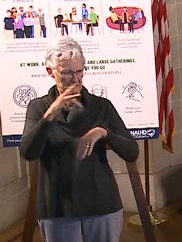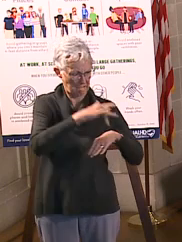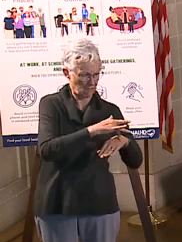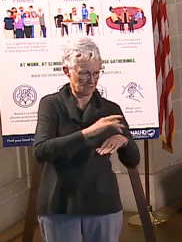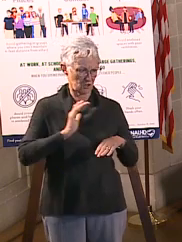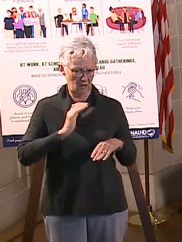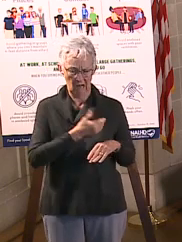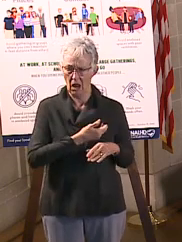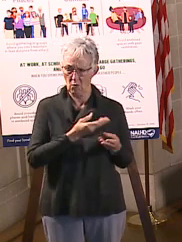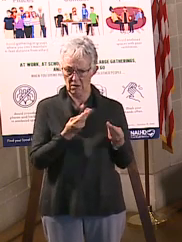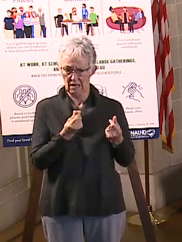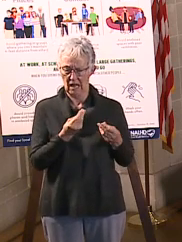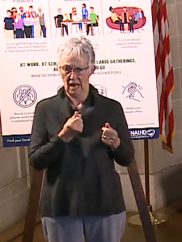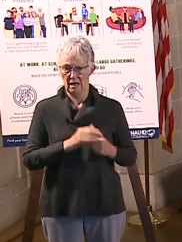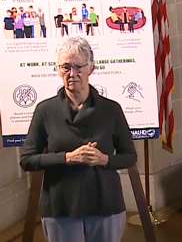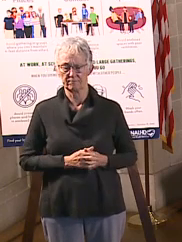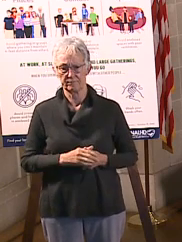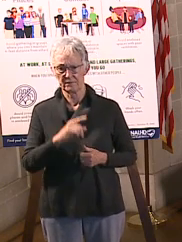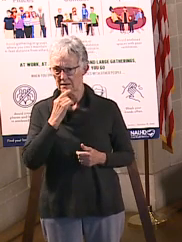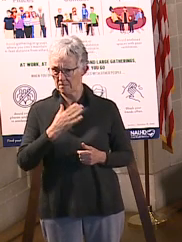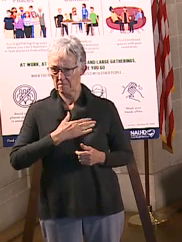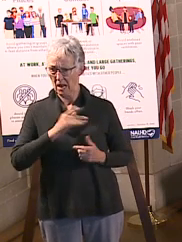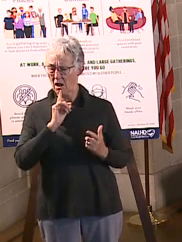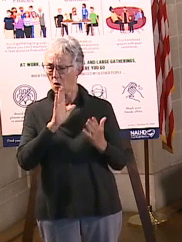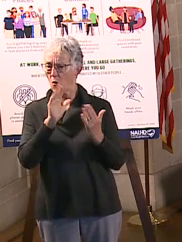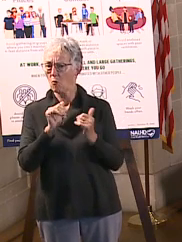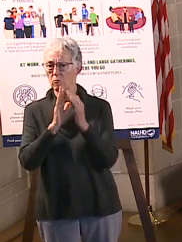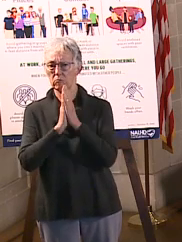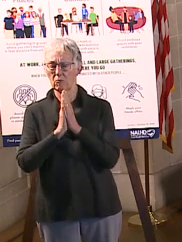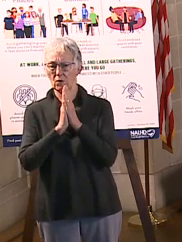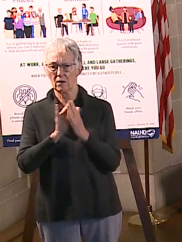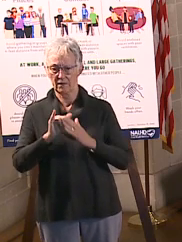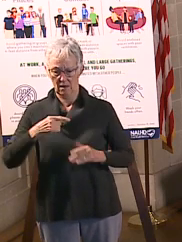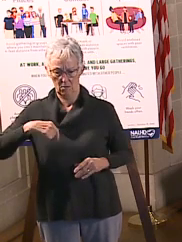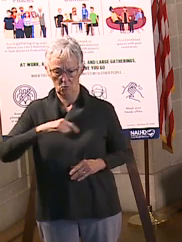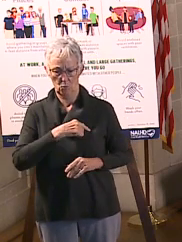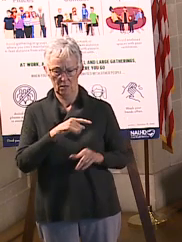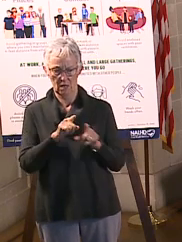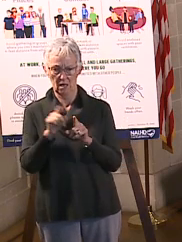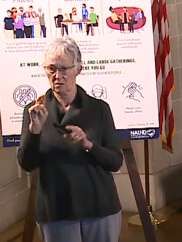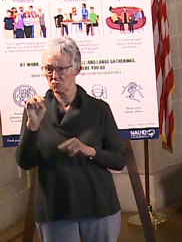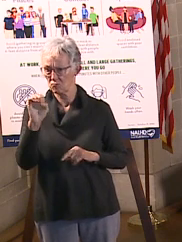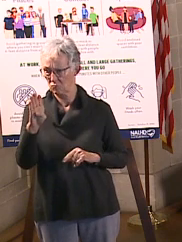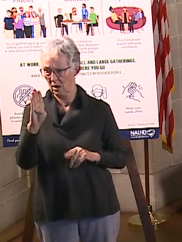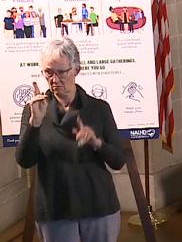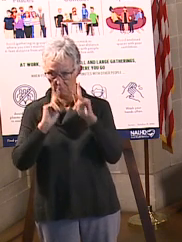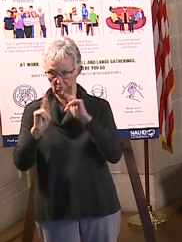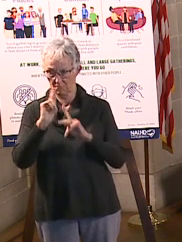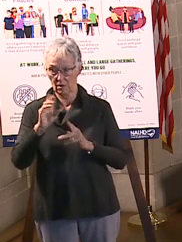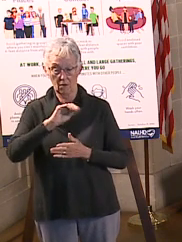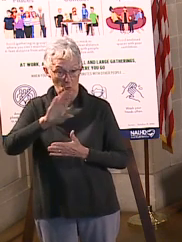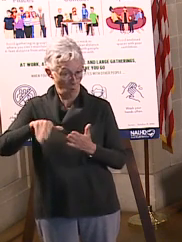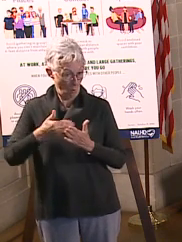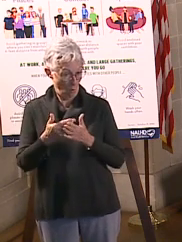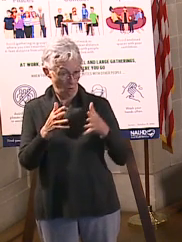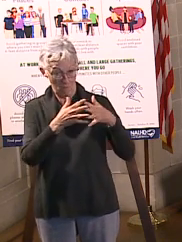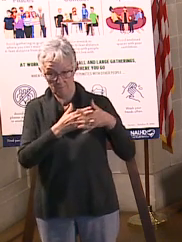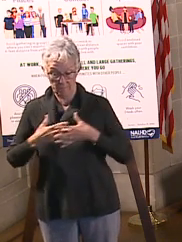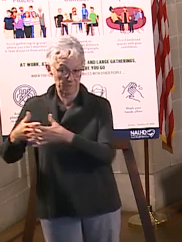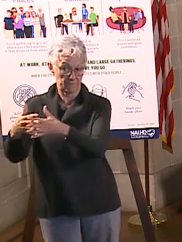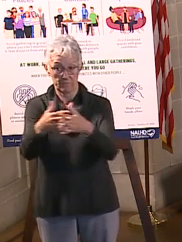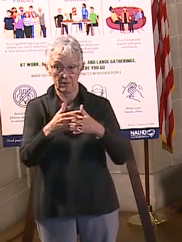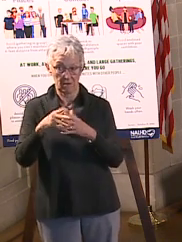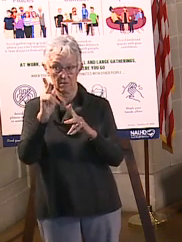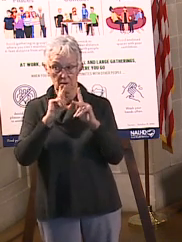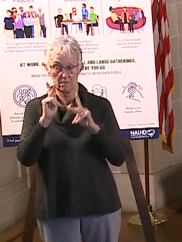2021, my hope and my prayer is that we as Nebraskans and as all of us as Americans can win this war